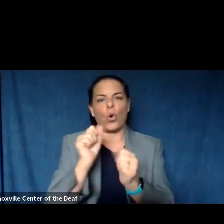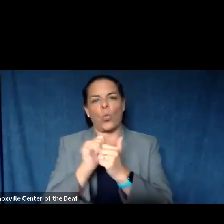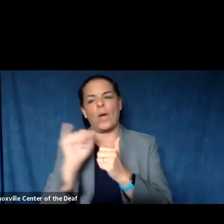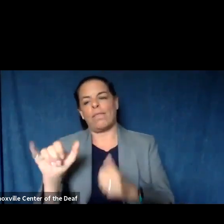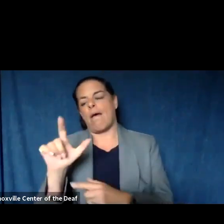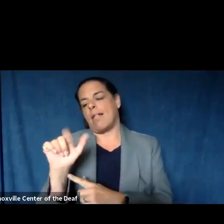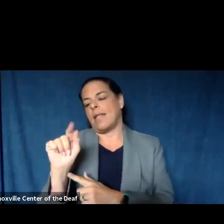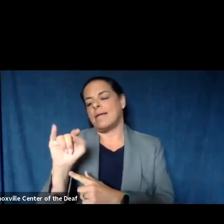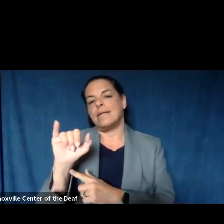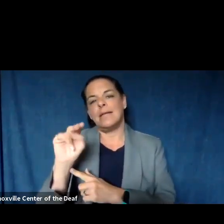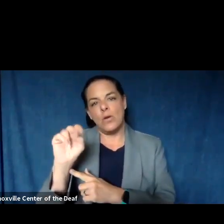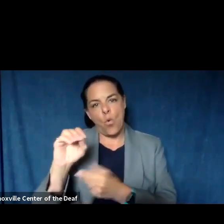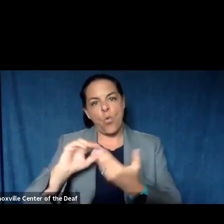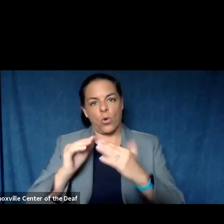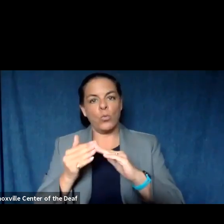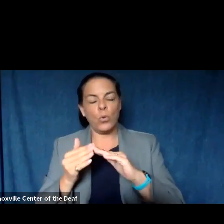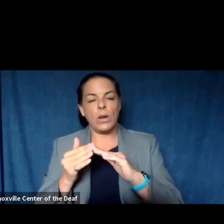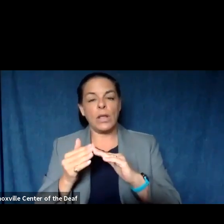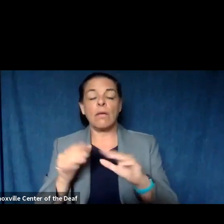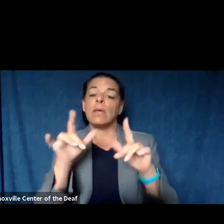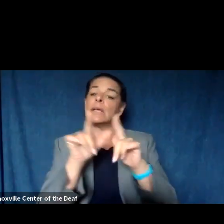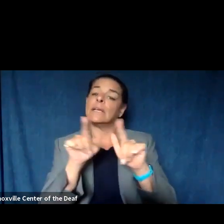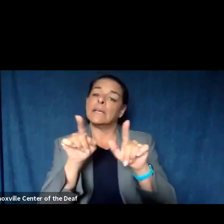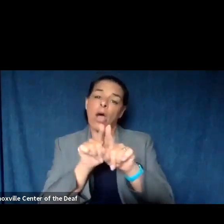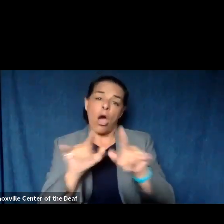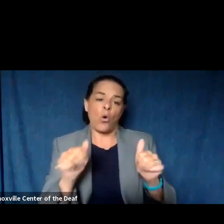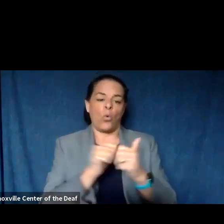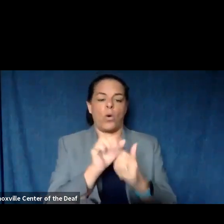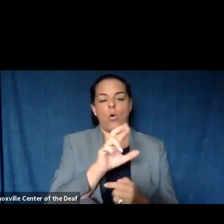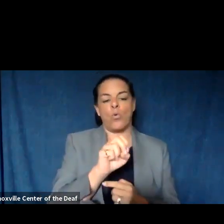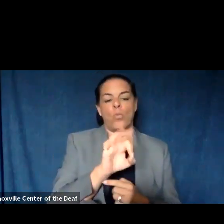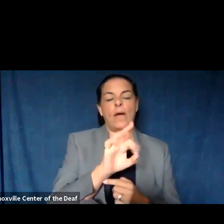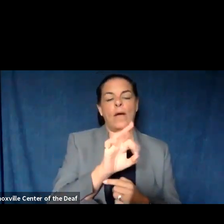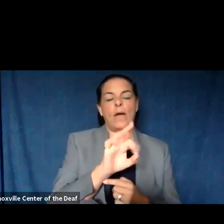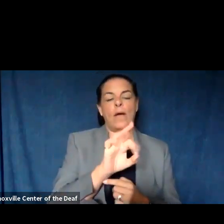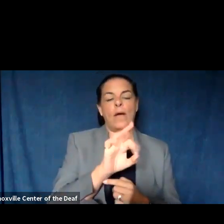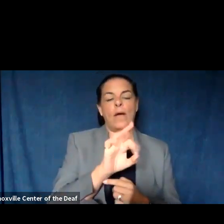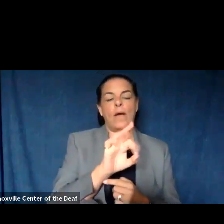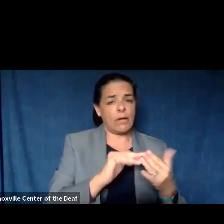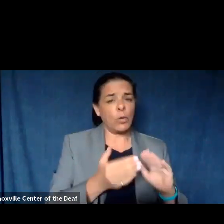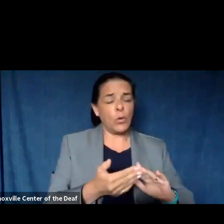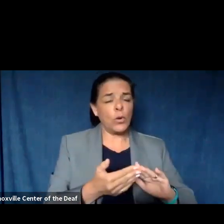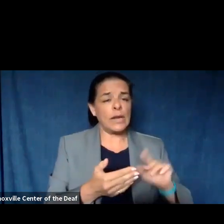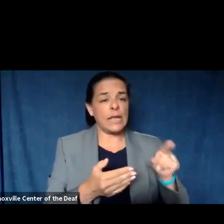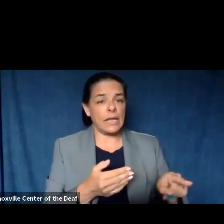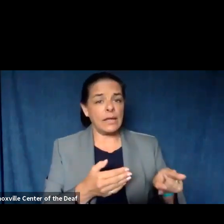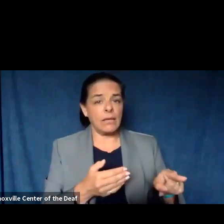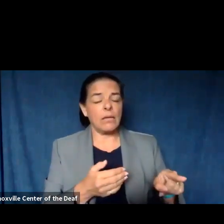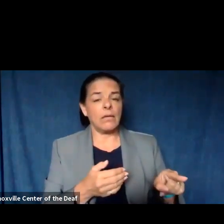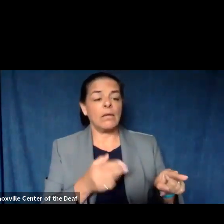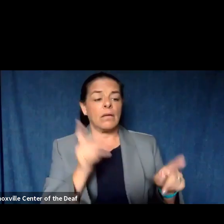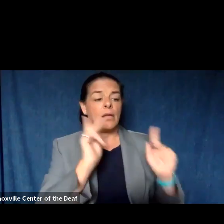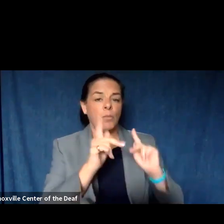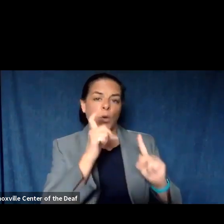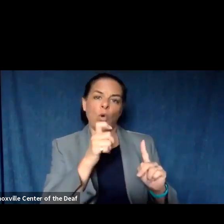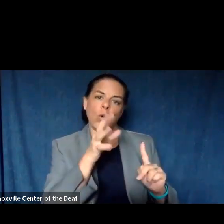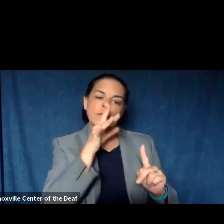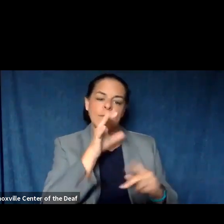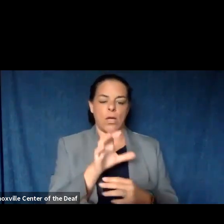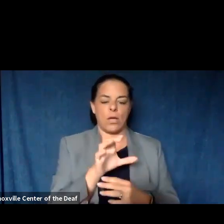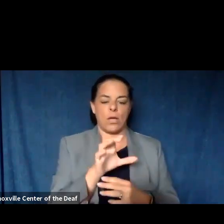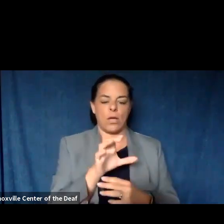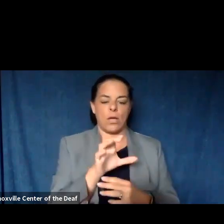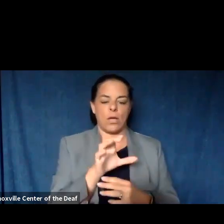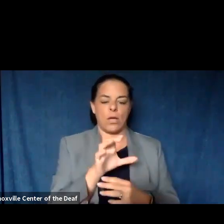we're doing the same thing with our refugee community. So with the folks that speak Kirundi and other